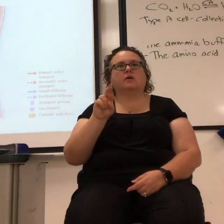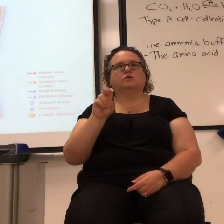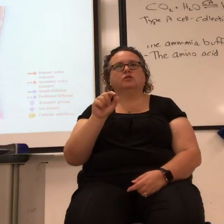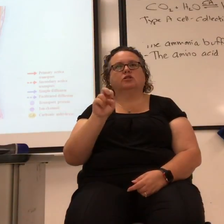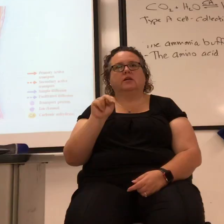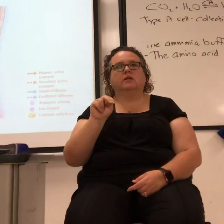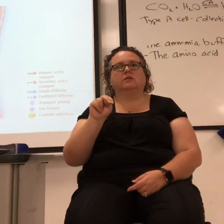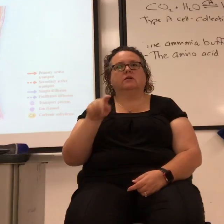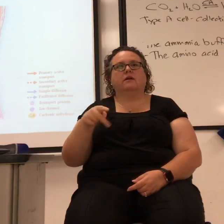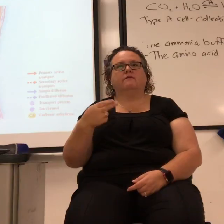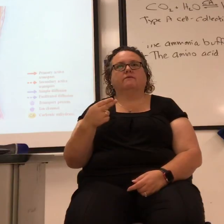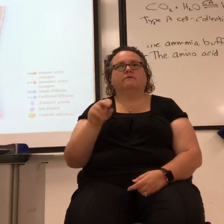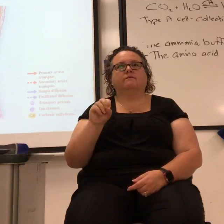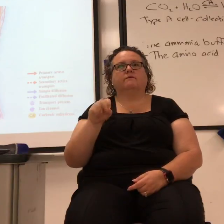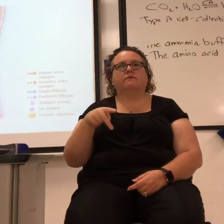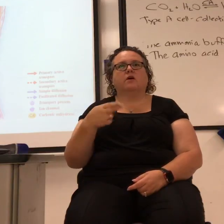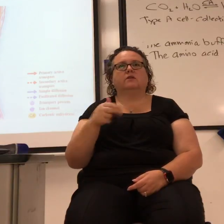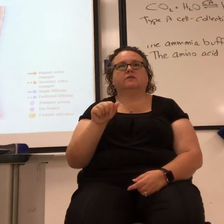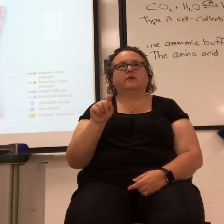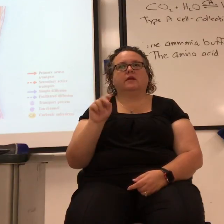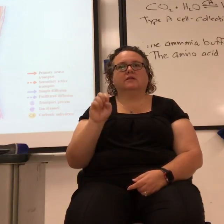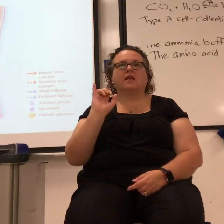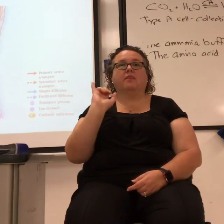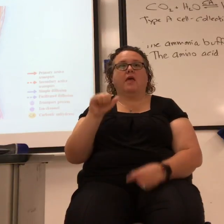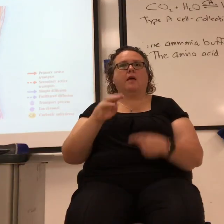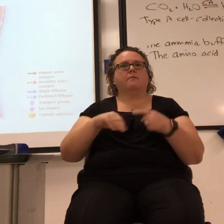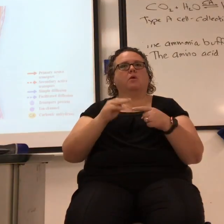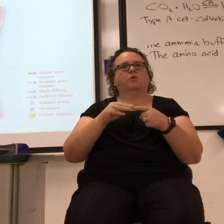And that's the molecule that's excreted.